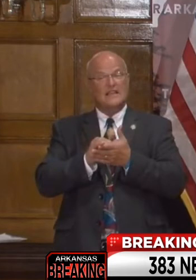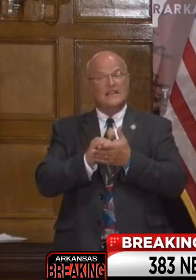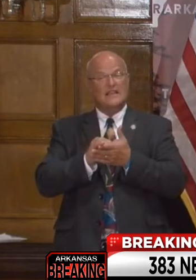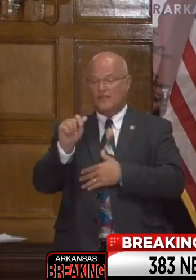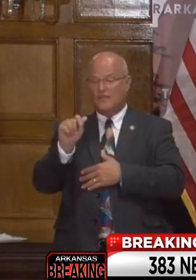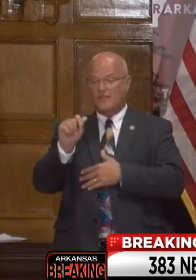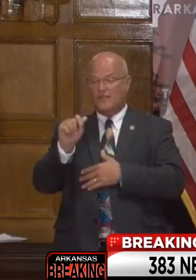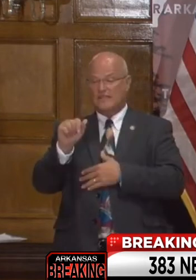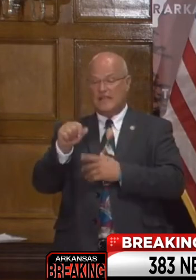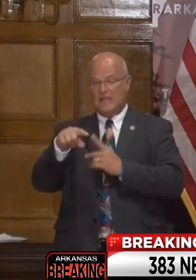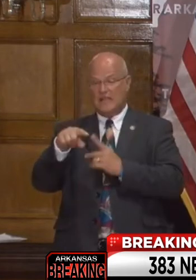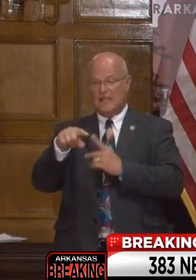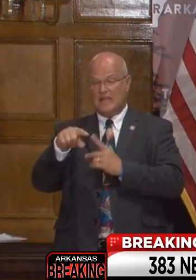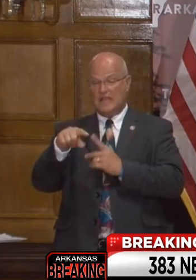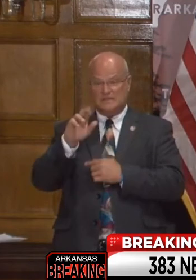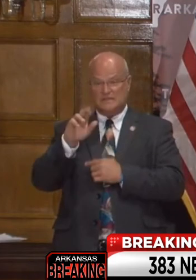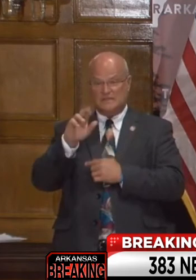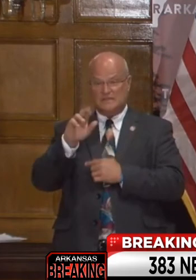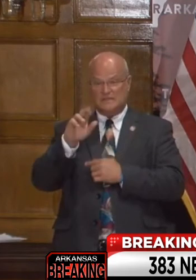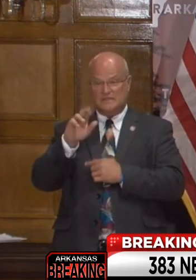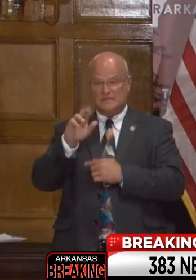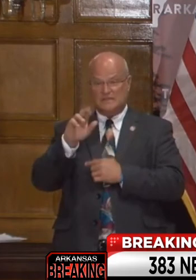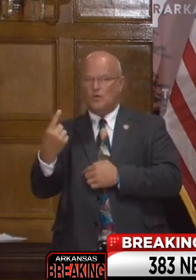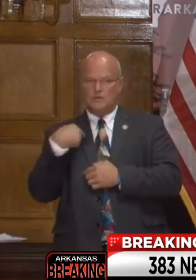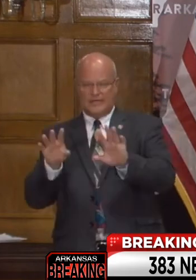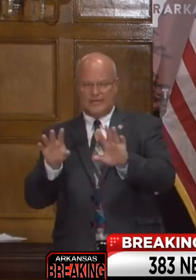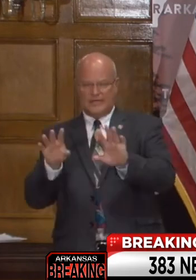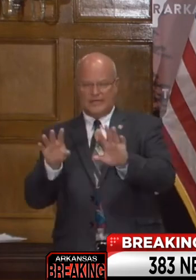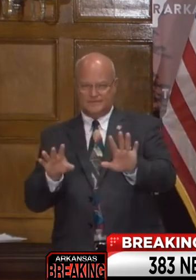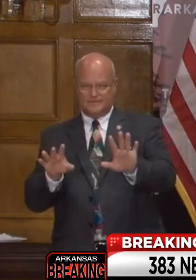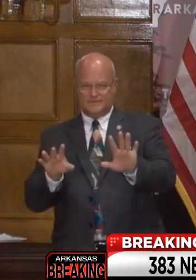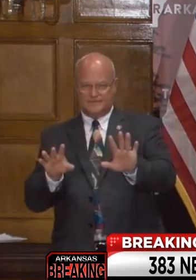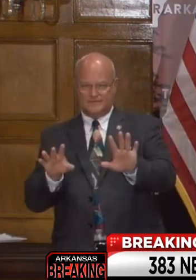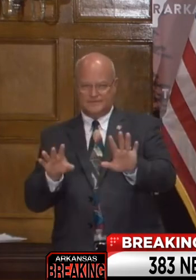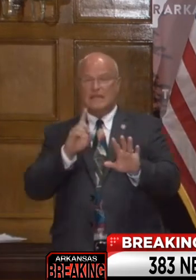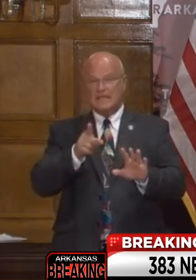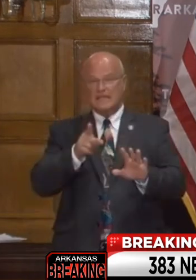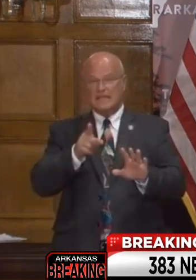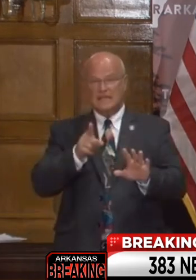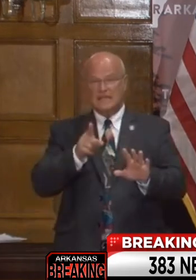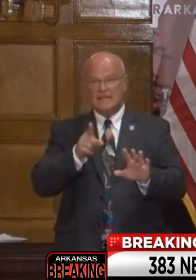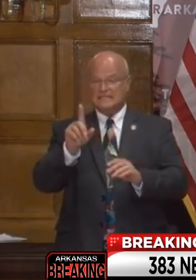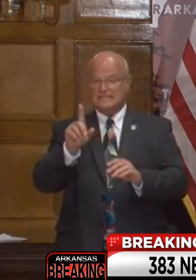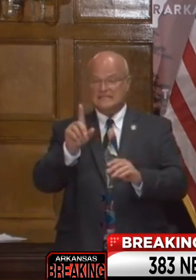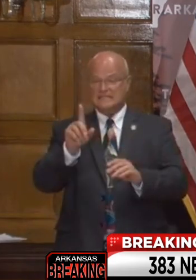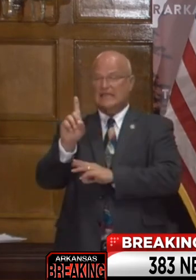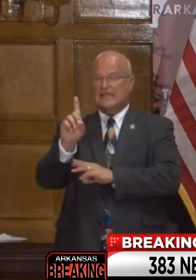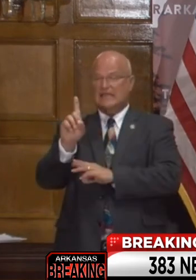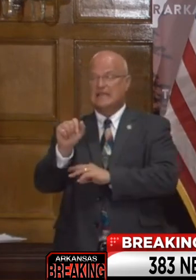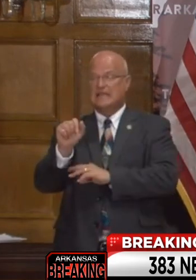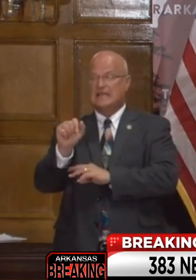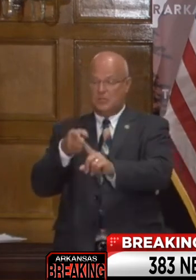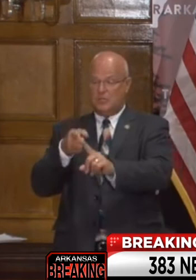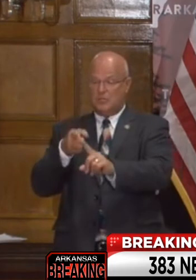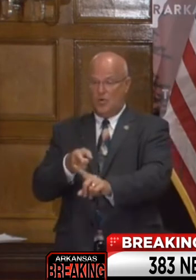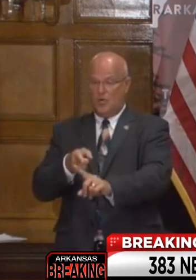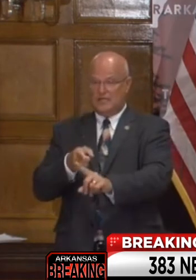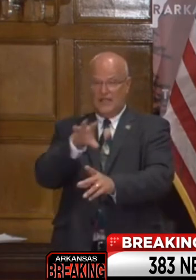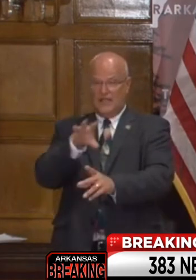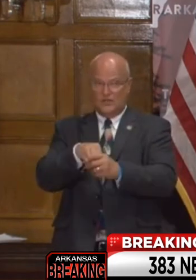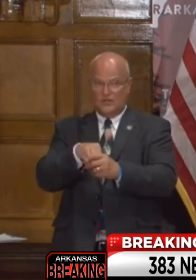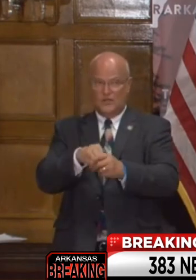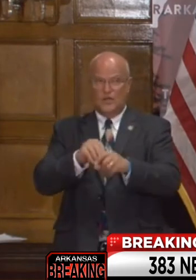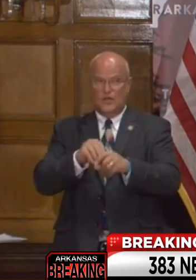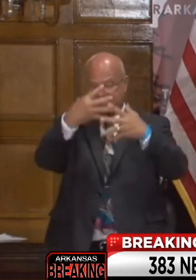all the data points, positivity rate isn't the only data point we would want to look at. It is a data point that needs to be